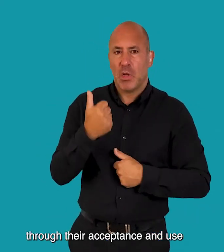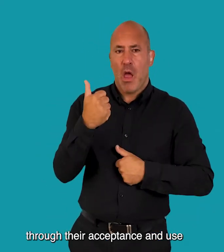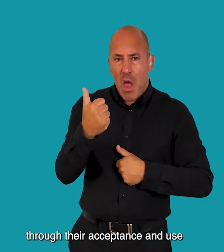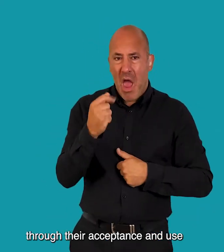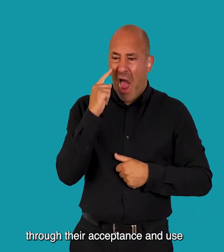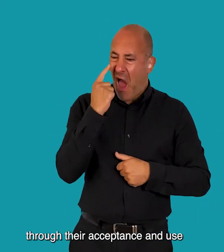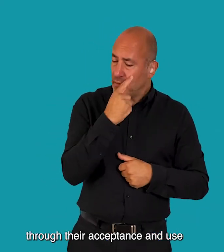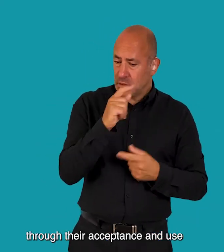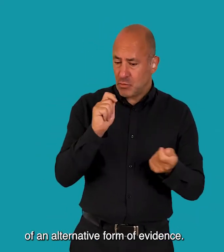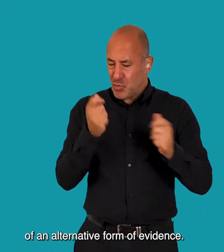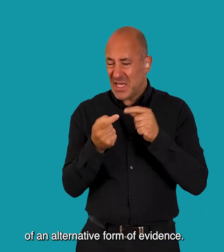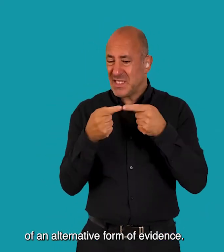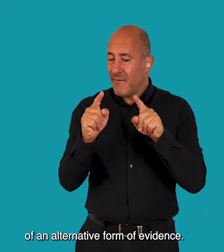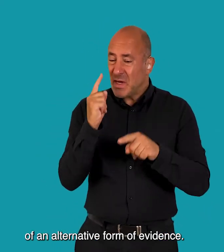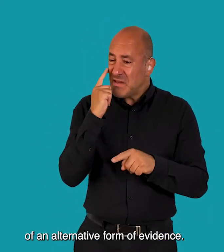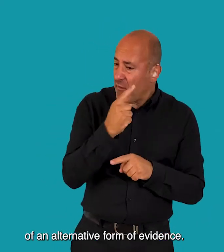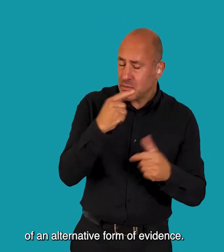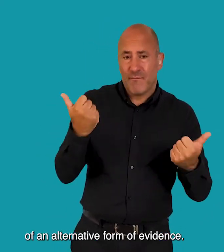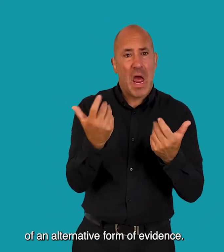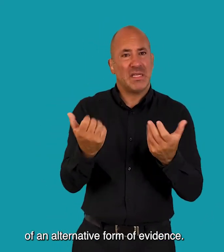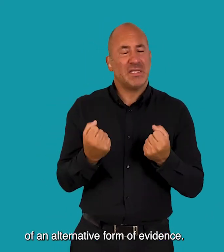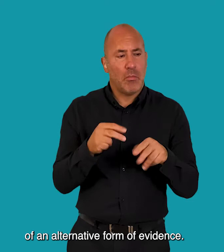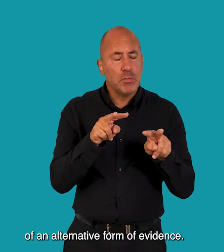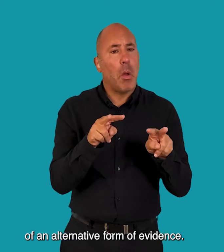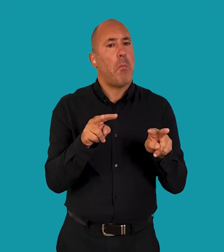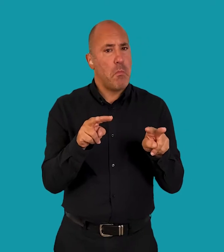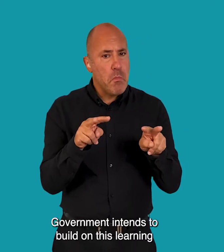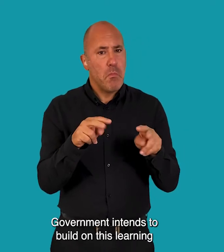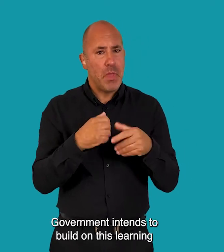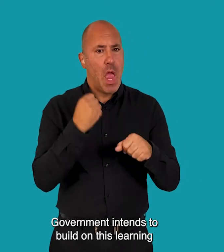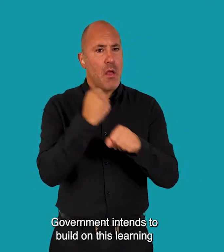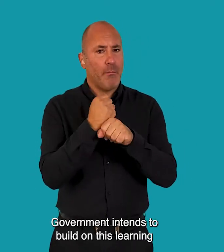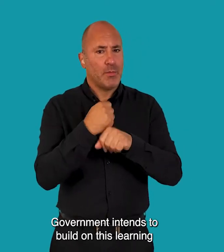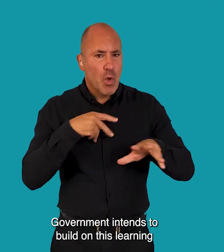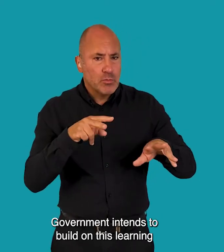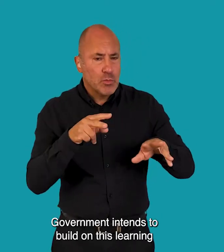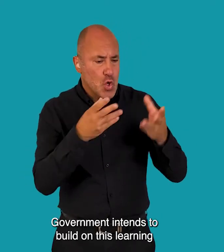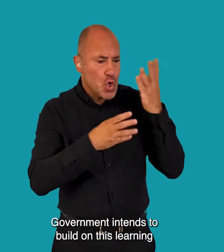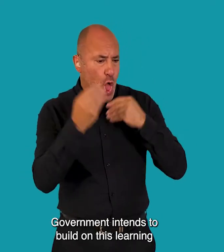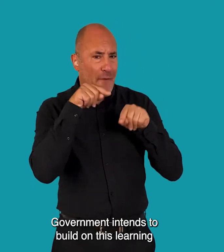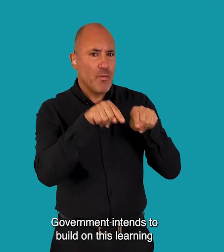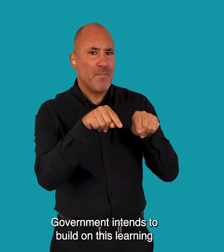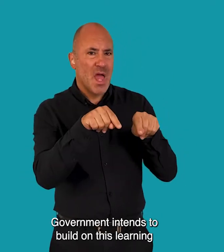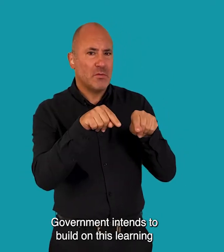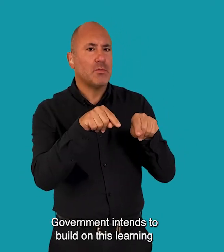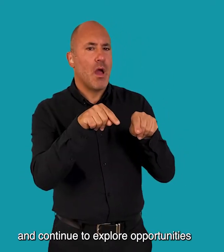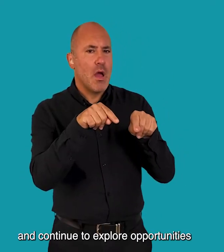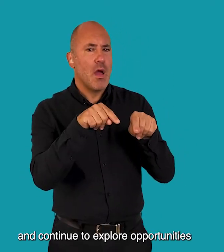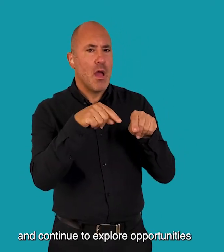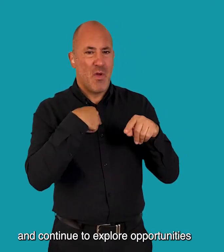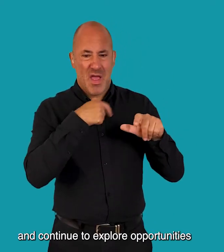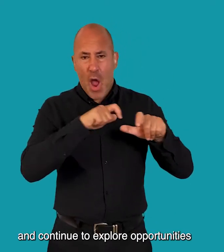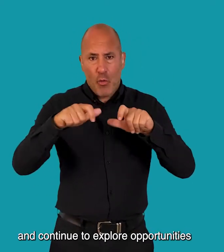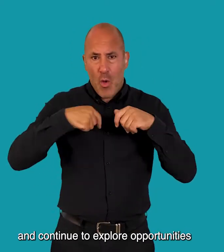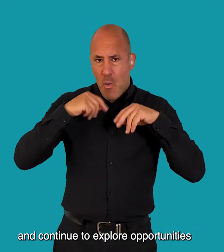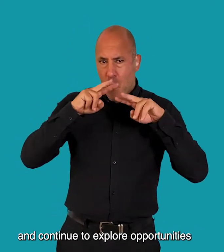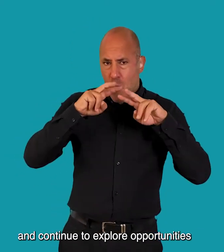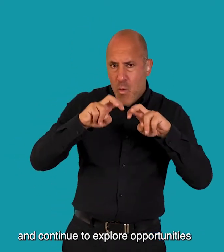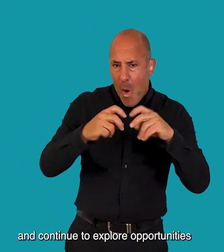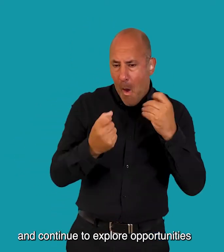acceptance and use of an alternative form of evidence. Government intends to build on this learning and continue to explore opportunities